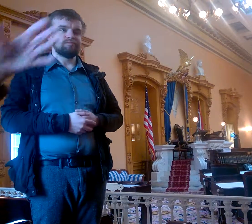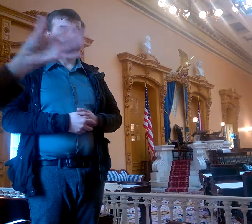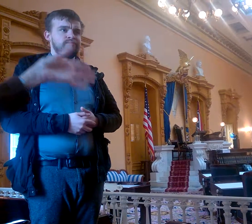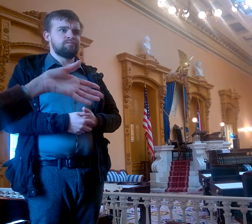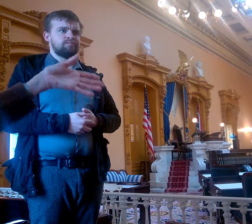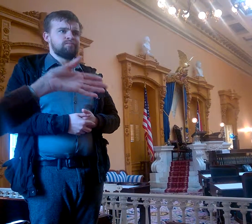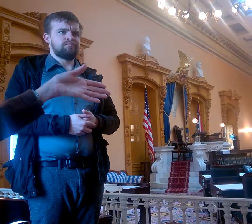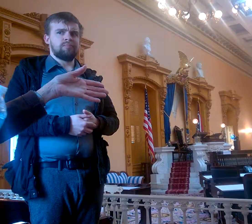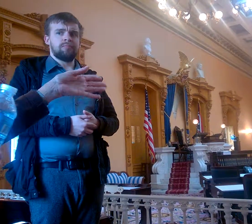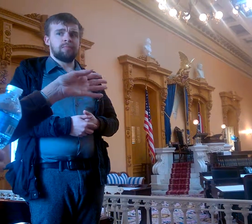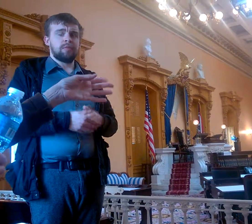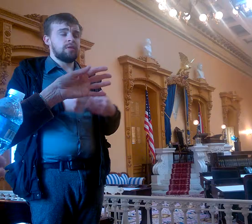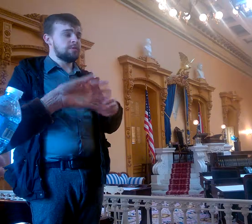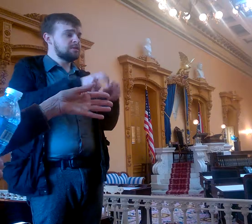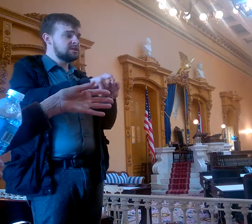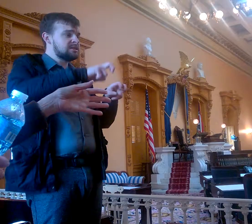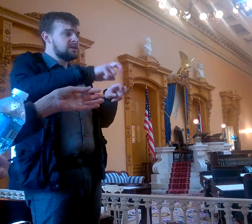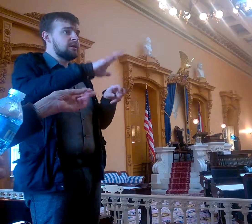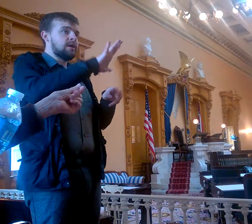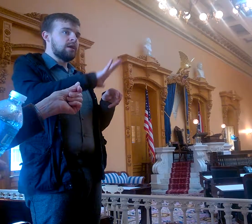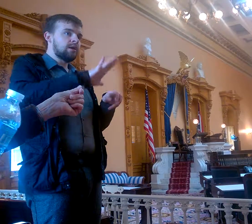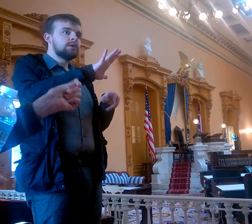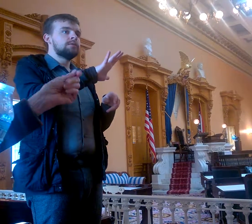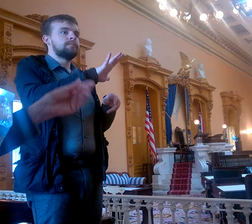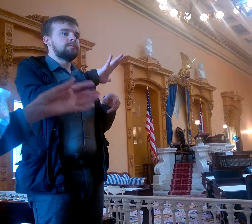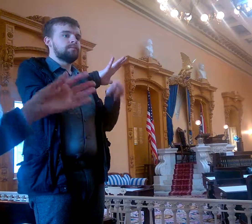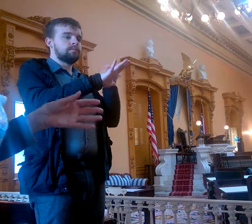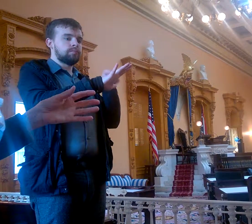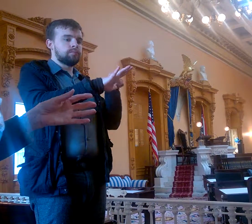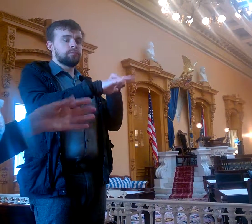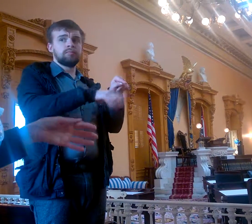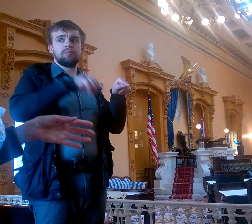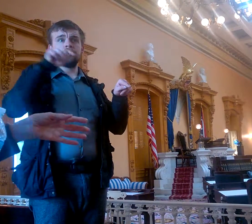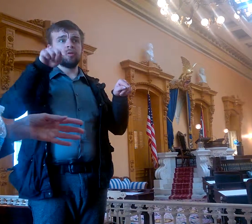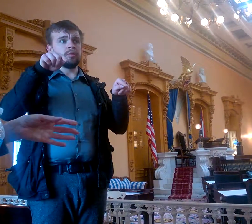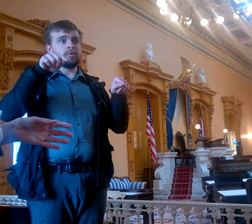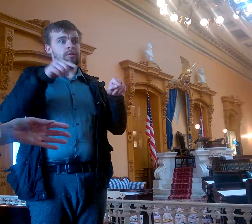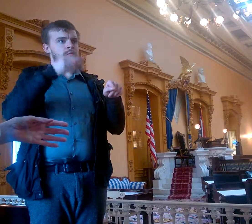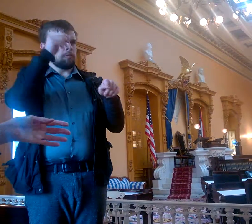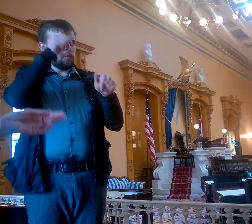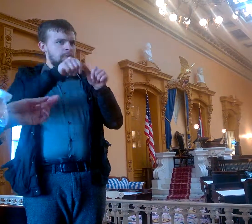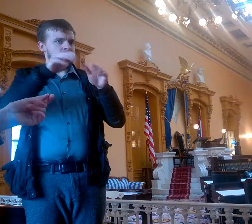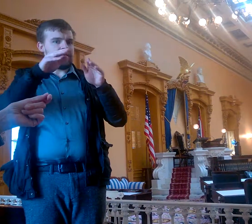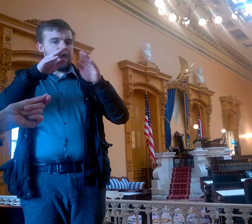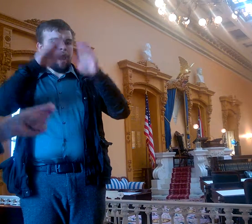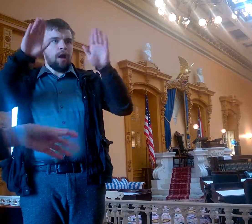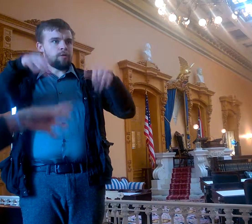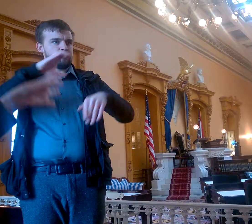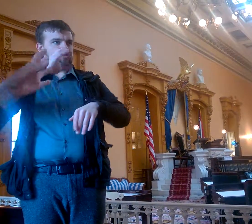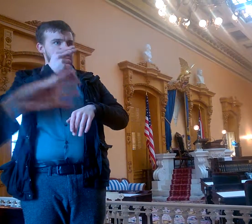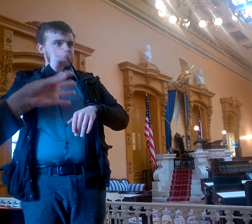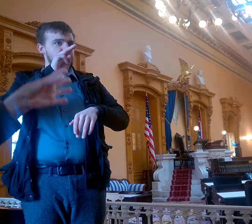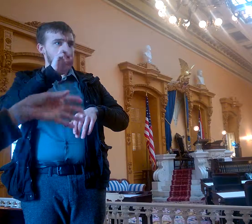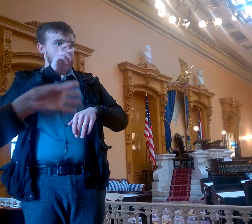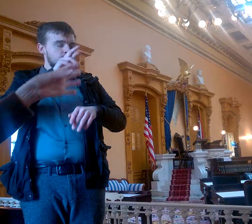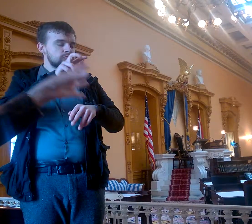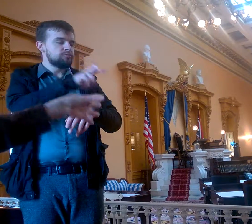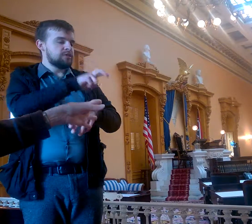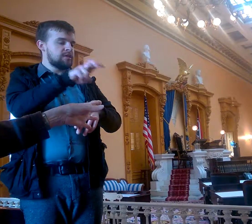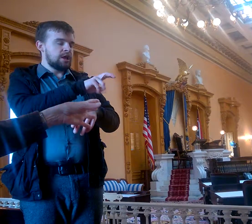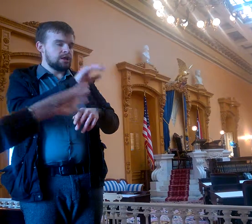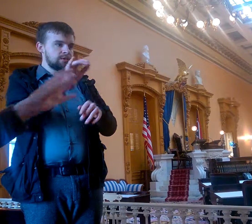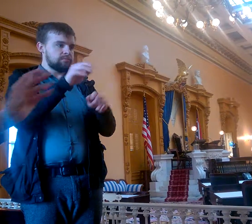We have the same seating arrangement in here that they had over in the House chamber. So we're now on